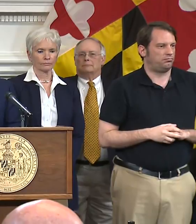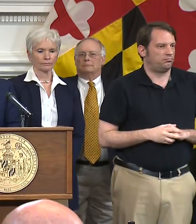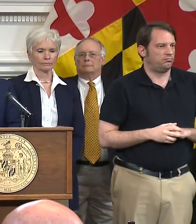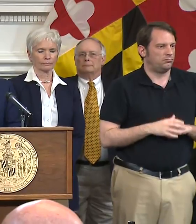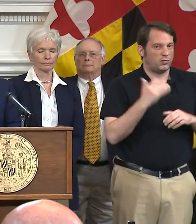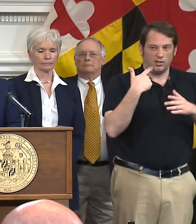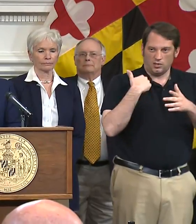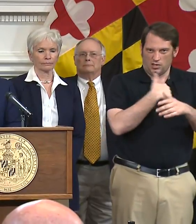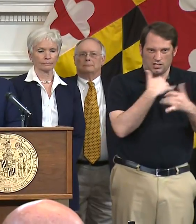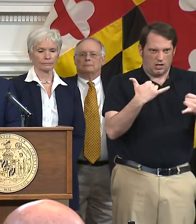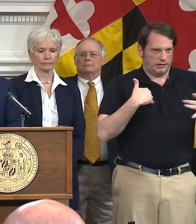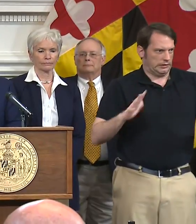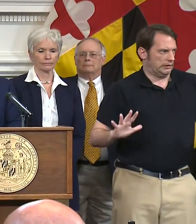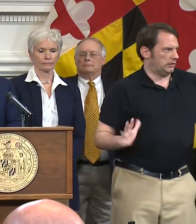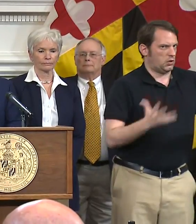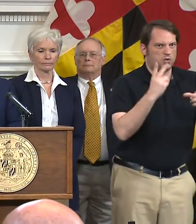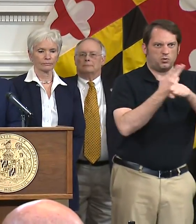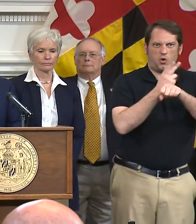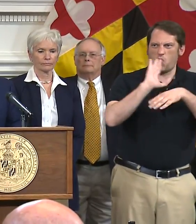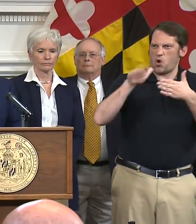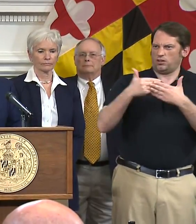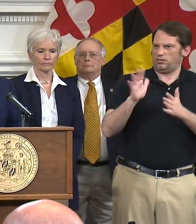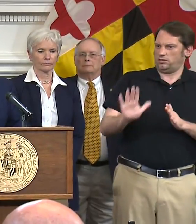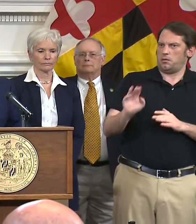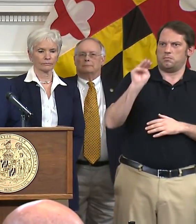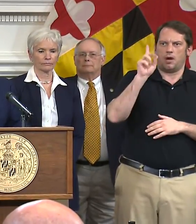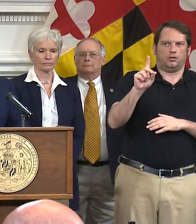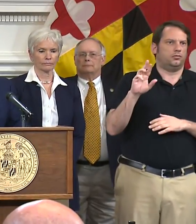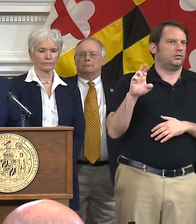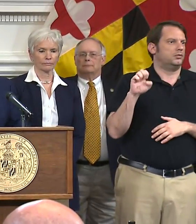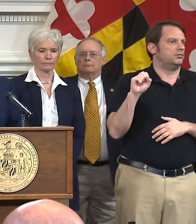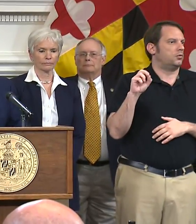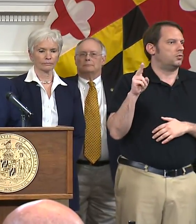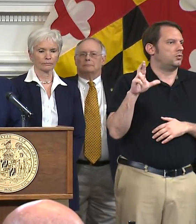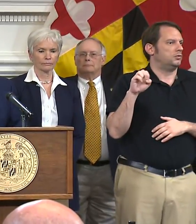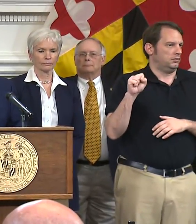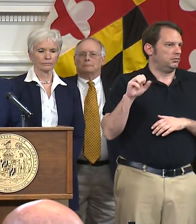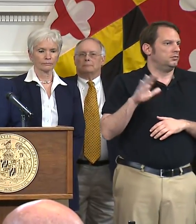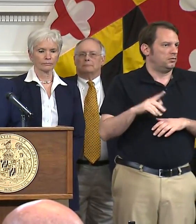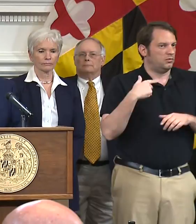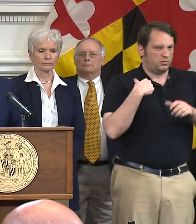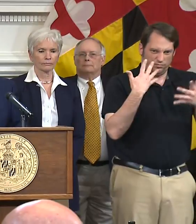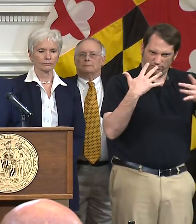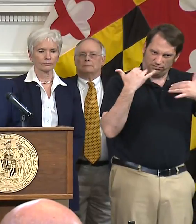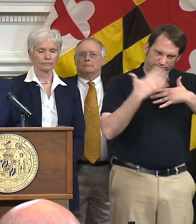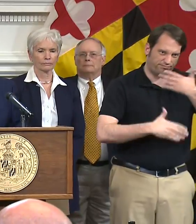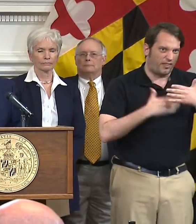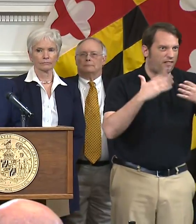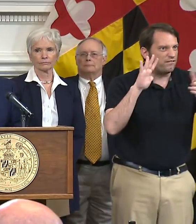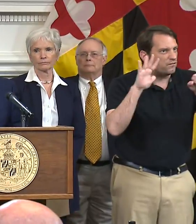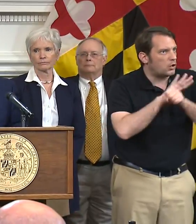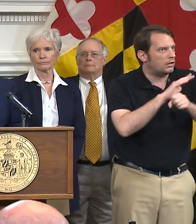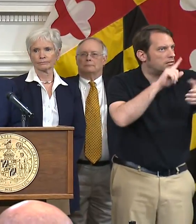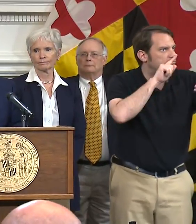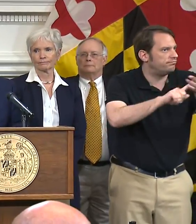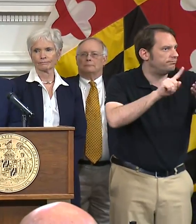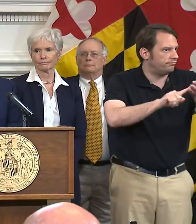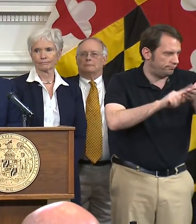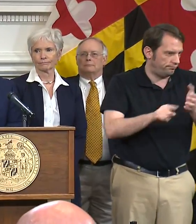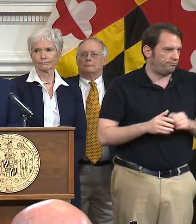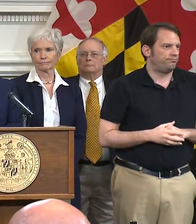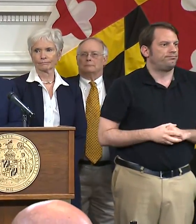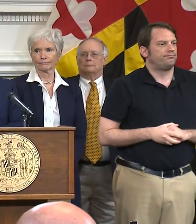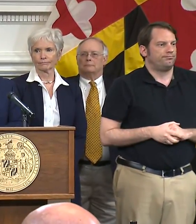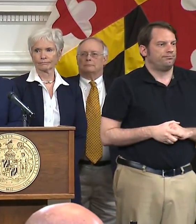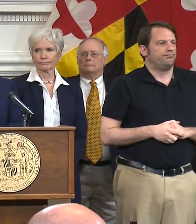We also immediately launched a full and exhaustive investigation to determine all of the recent